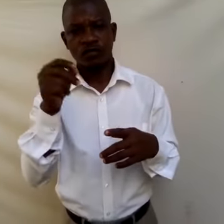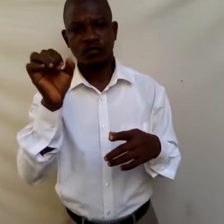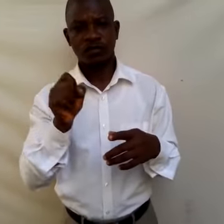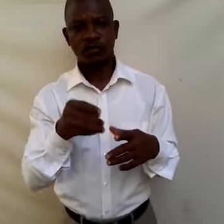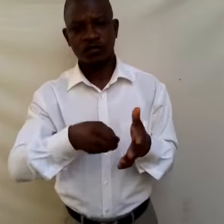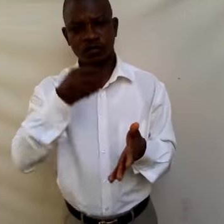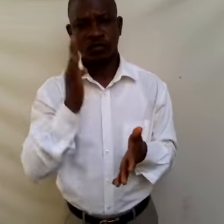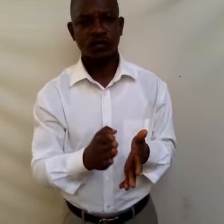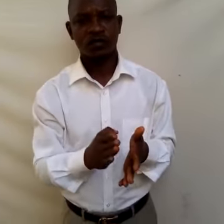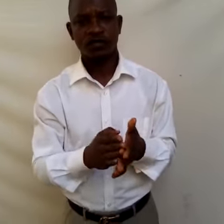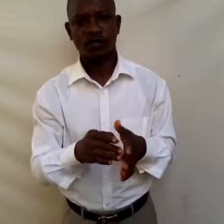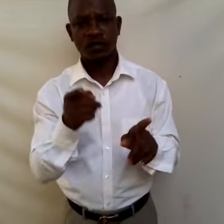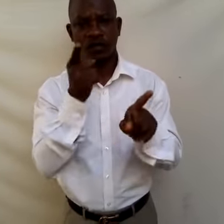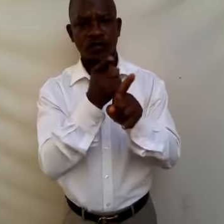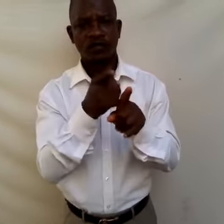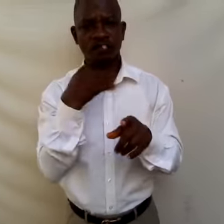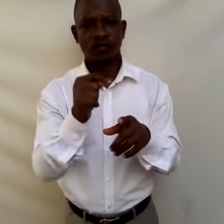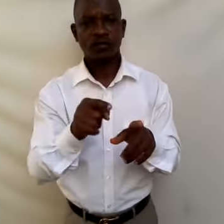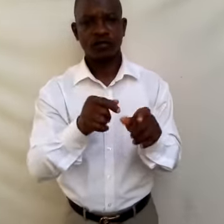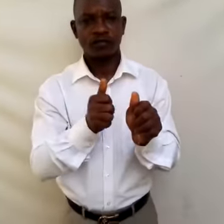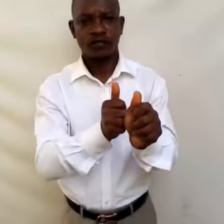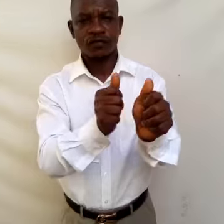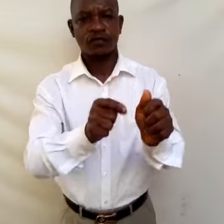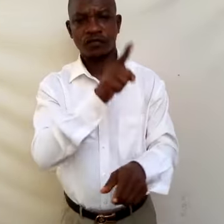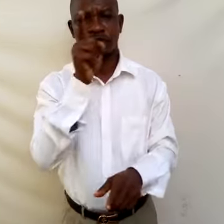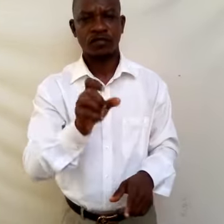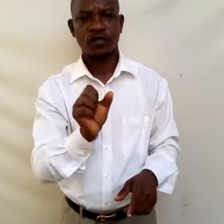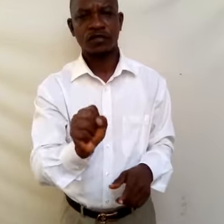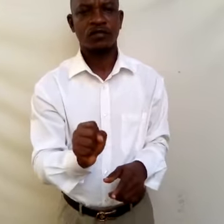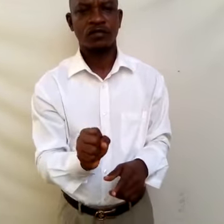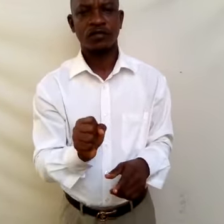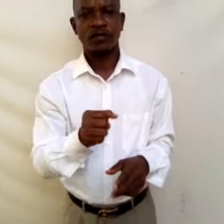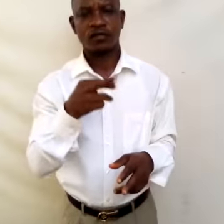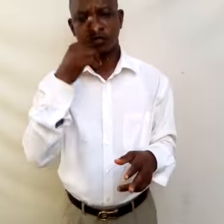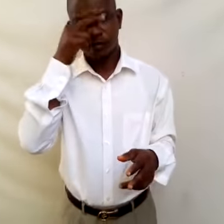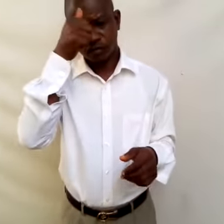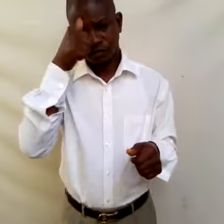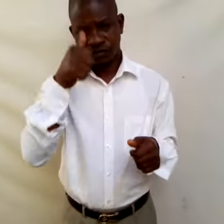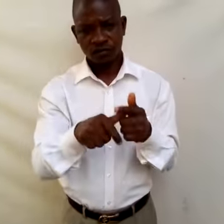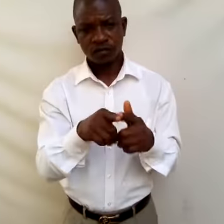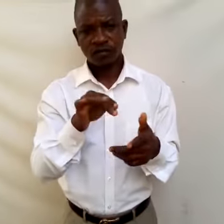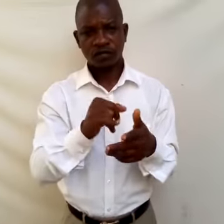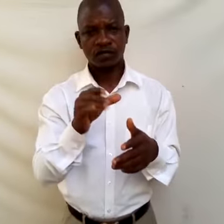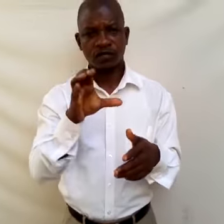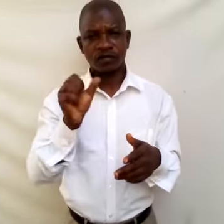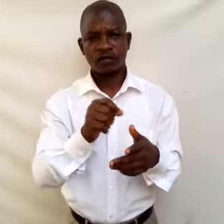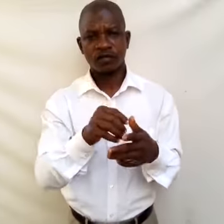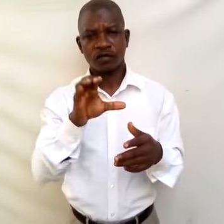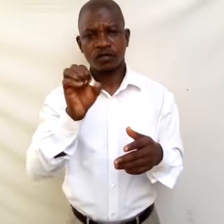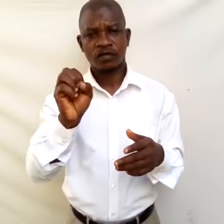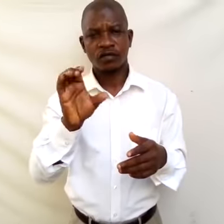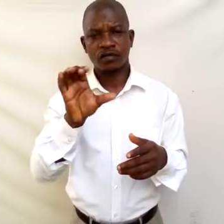Students, answer the following questions. Recall the definition of ecology.